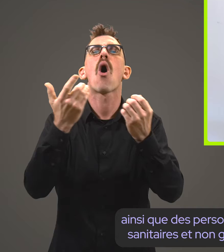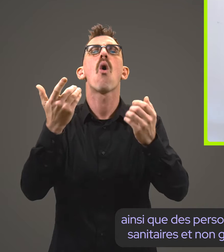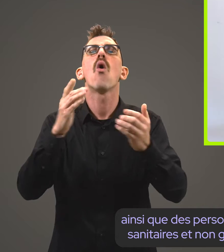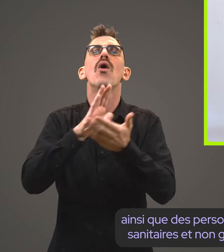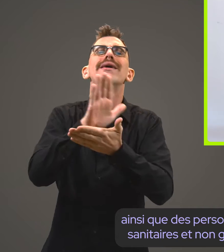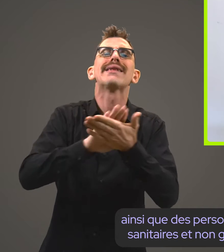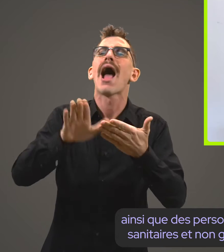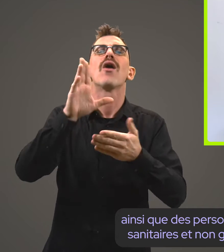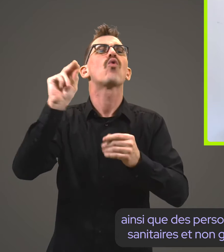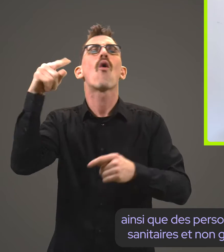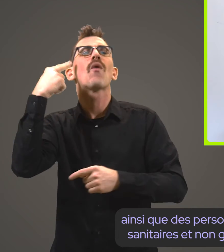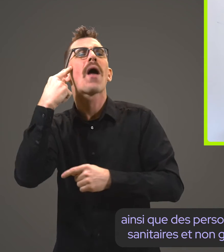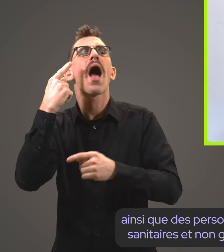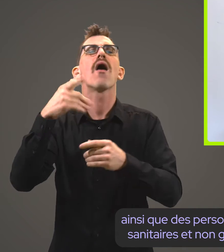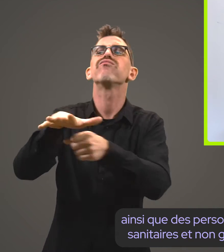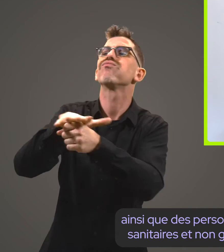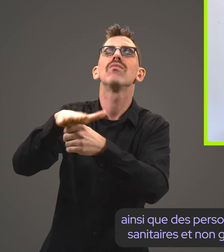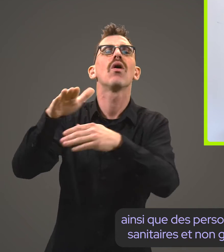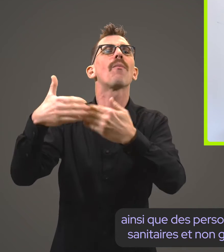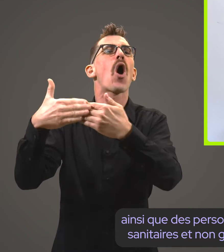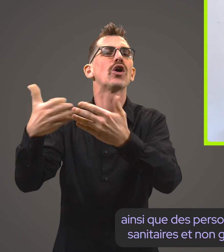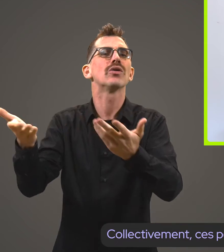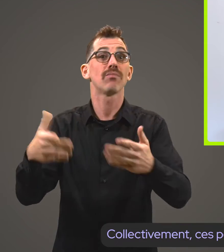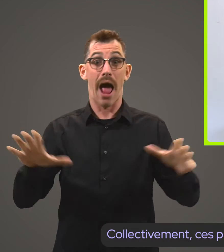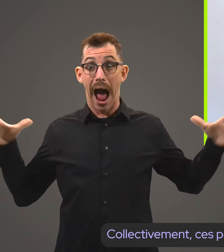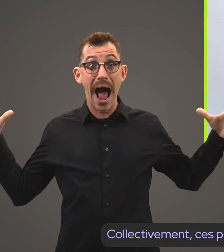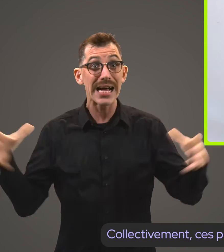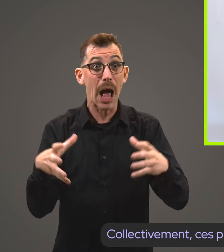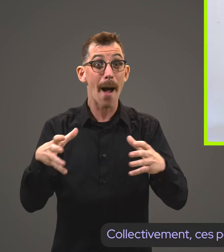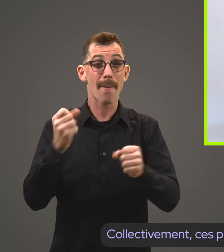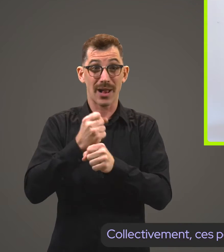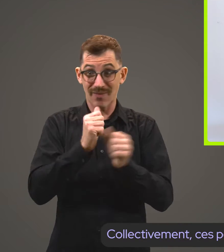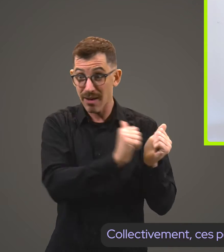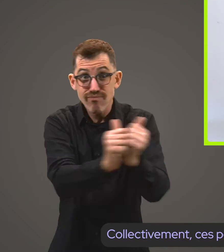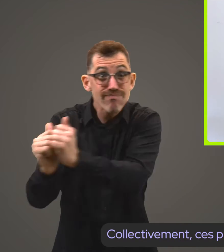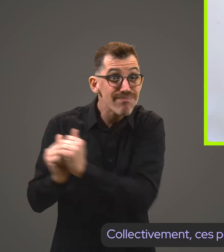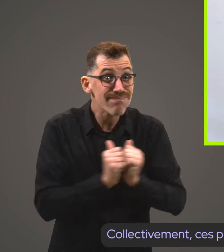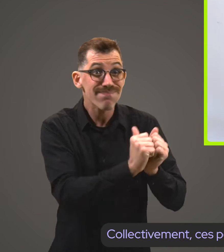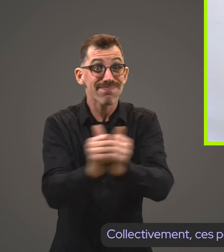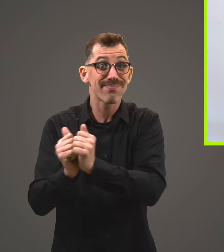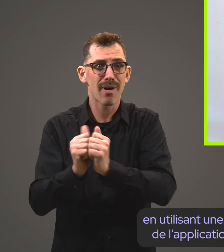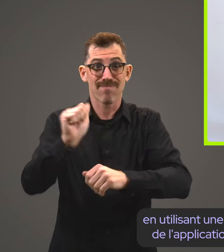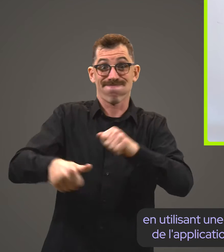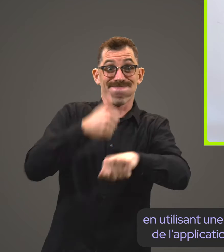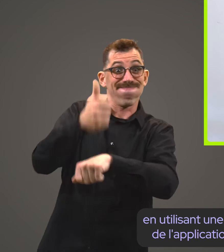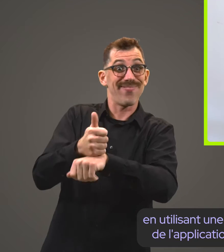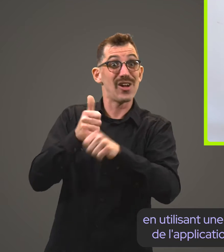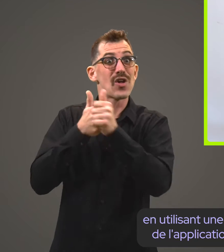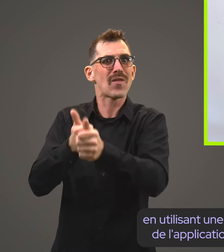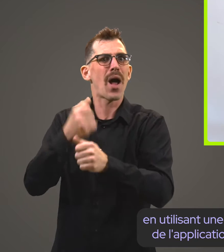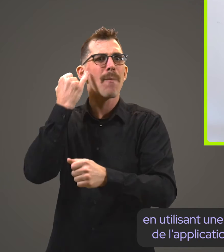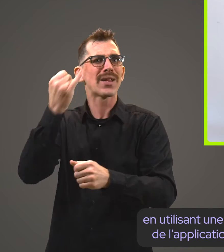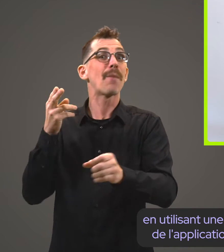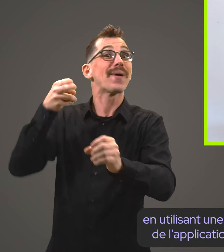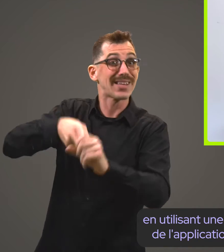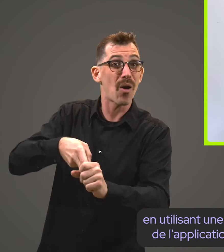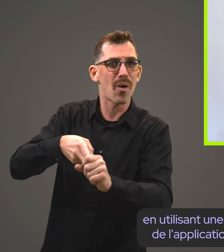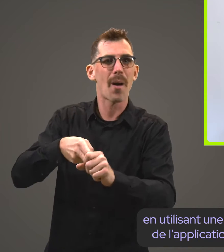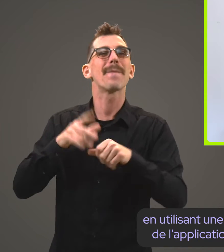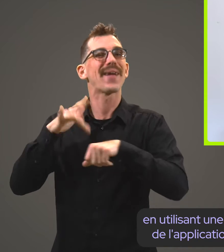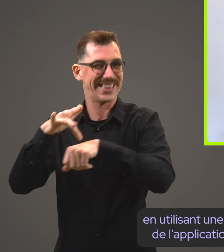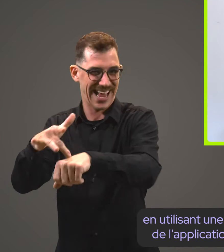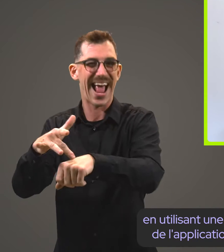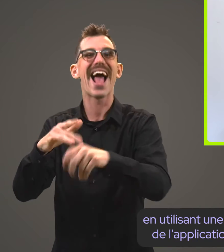health and non-governmental organizations. Collectively, these people work together using a participatory approach to